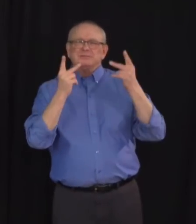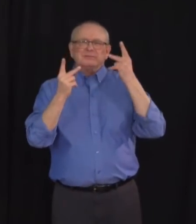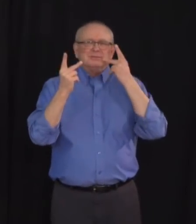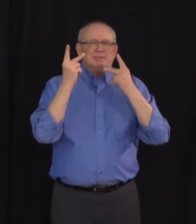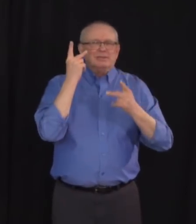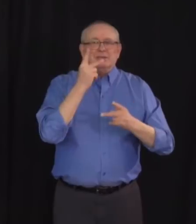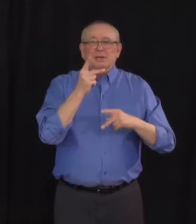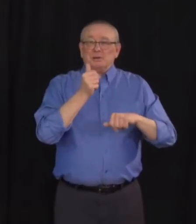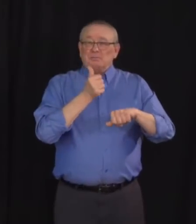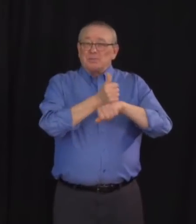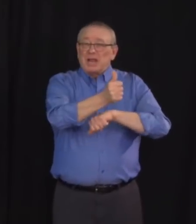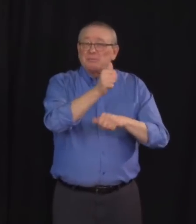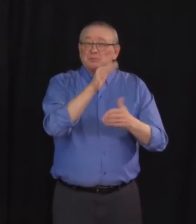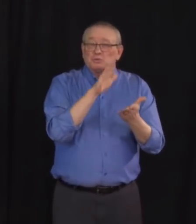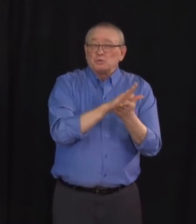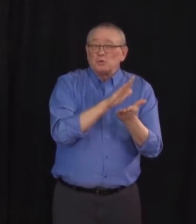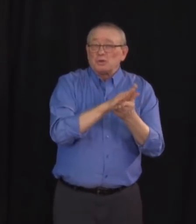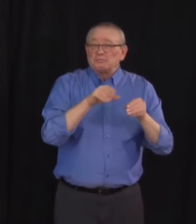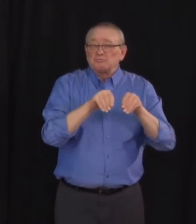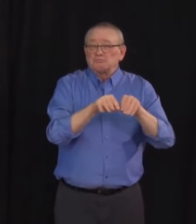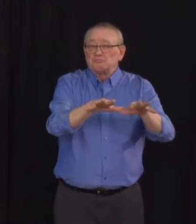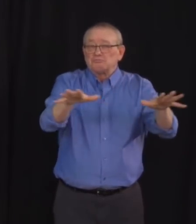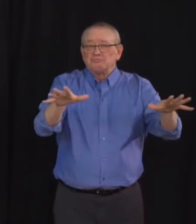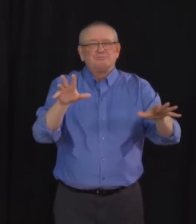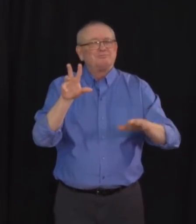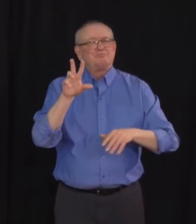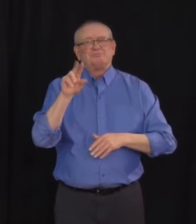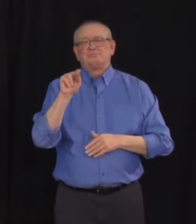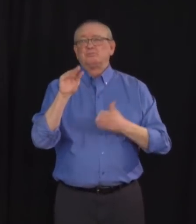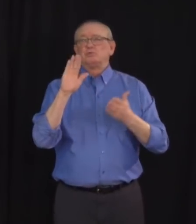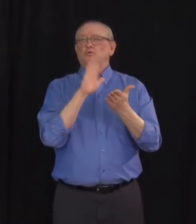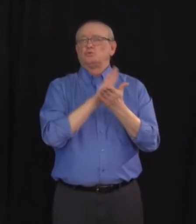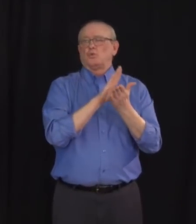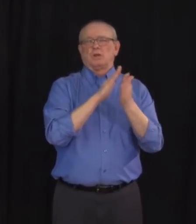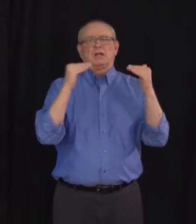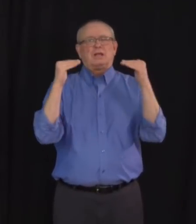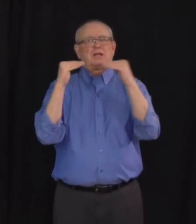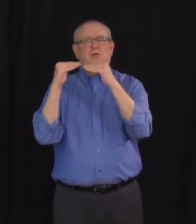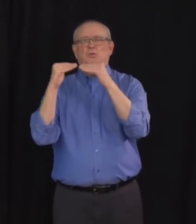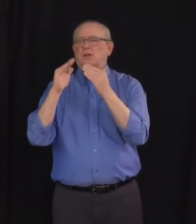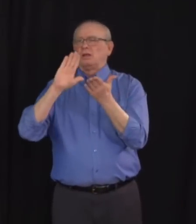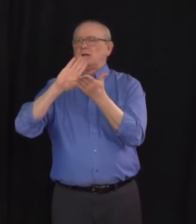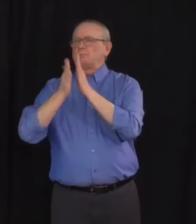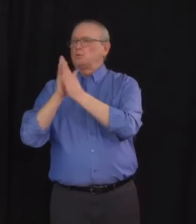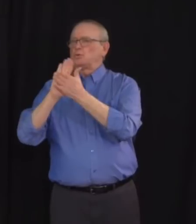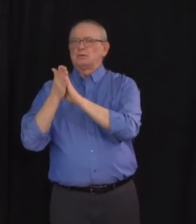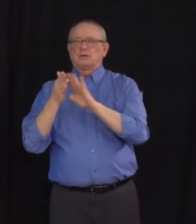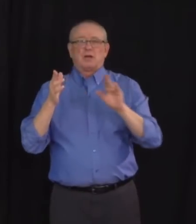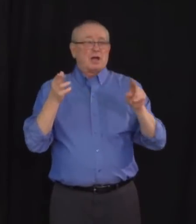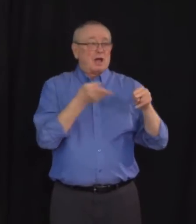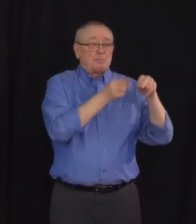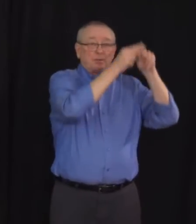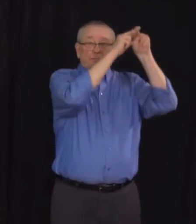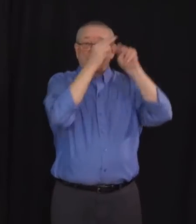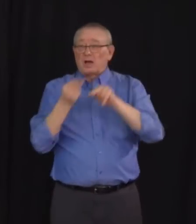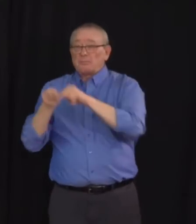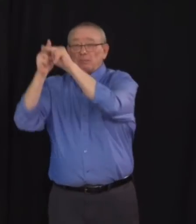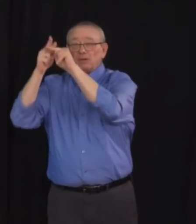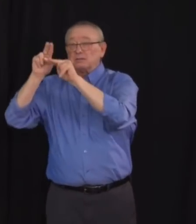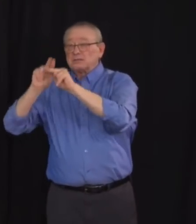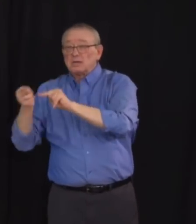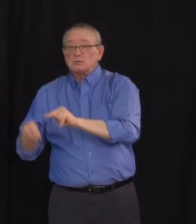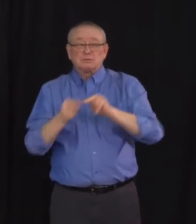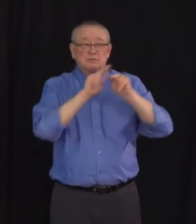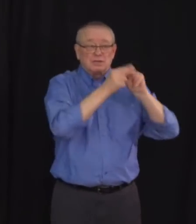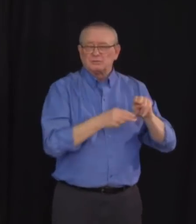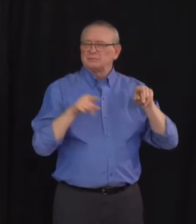transmission increase and decrease. When combined with the other evidence that we are seeing, this tells us that schools are still